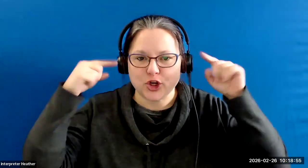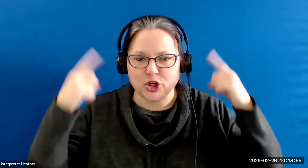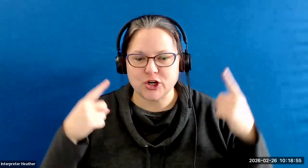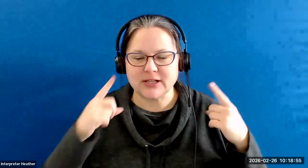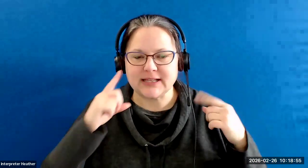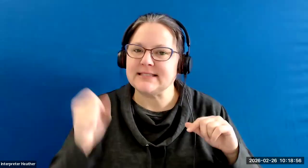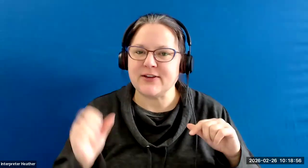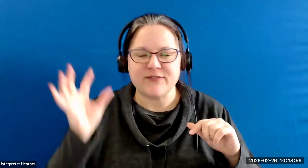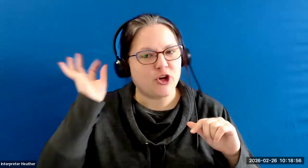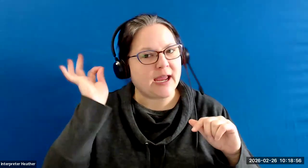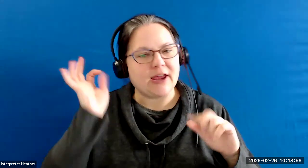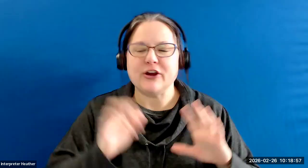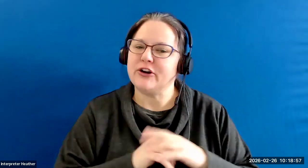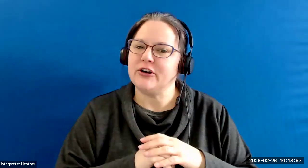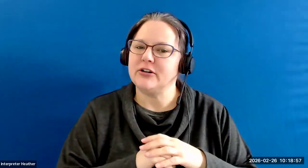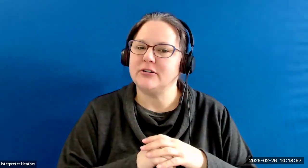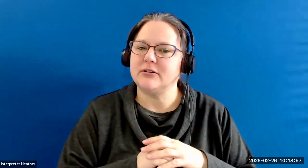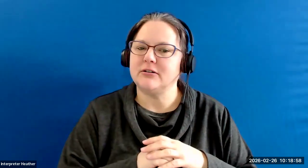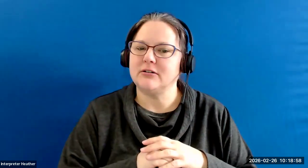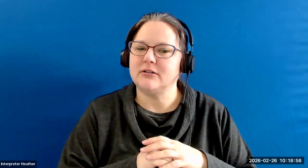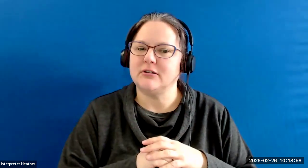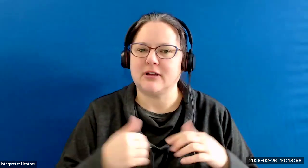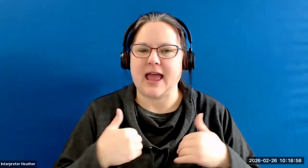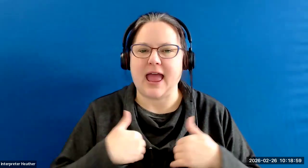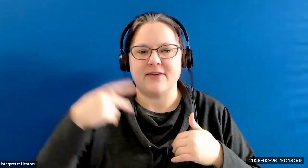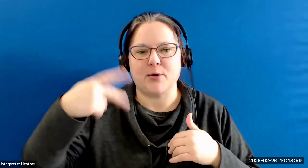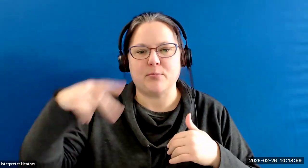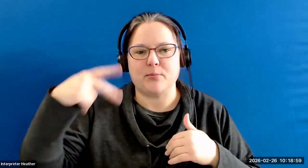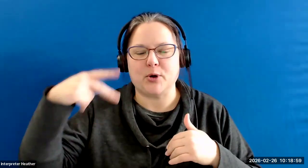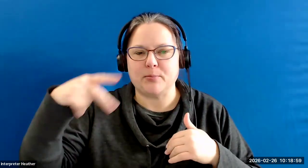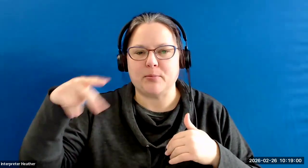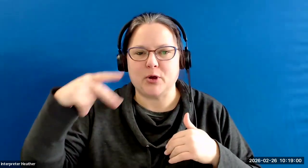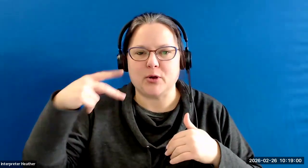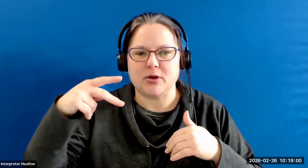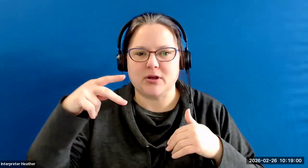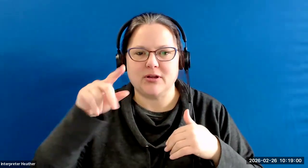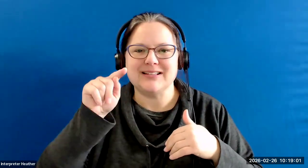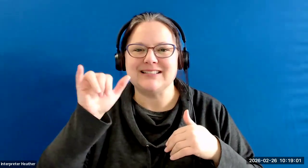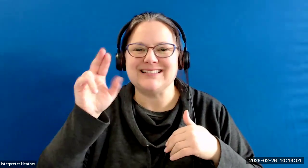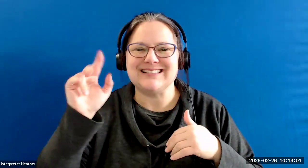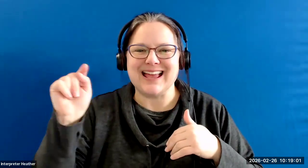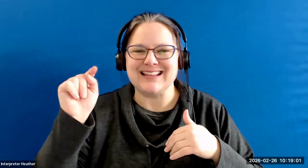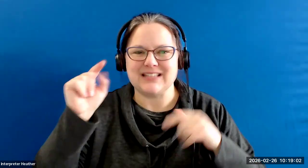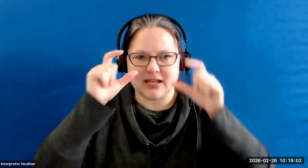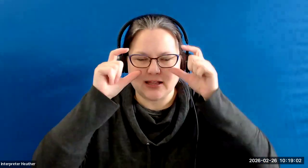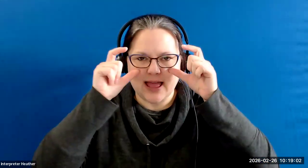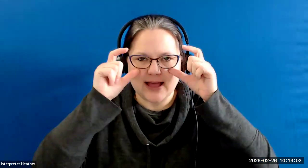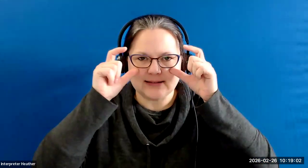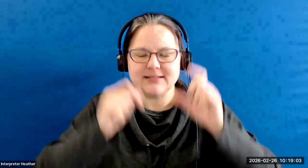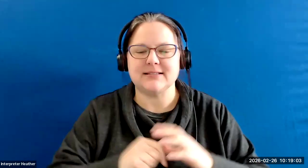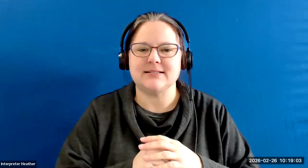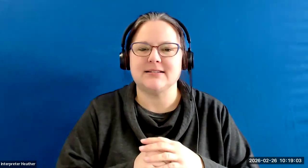silver hair, wearing purple framed tinted rose tinted